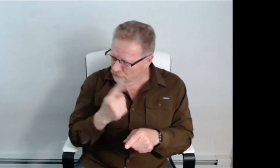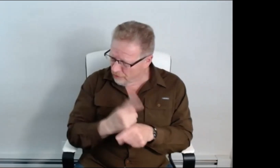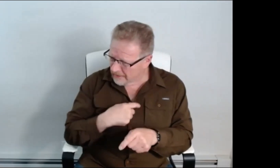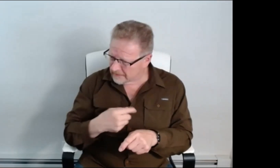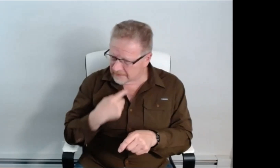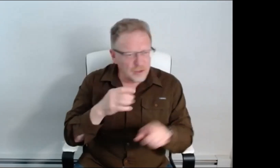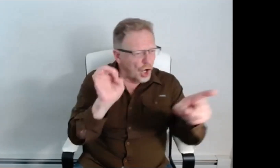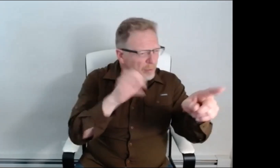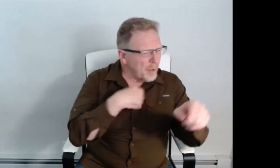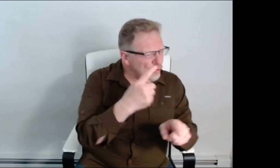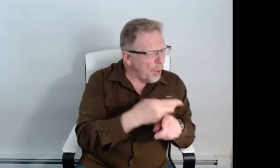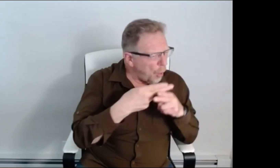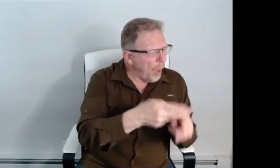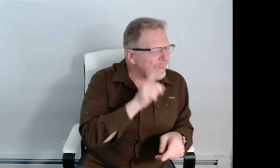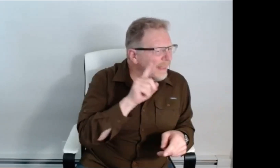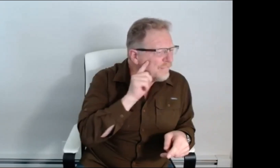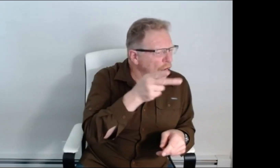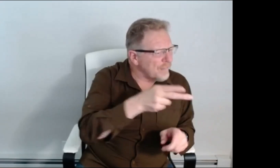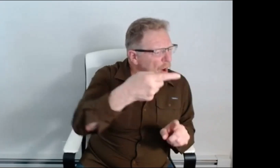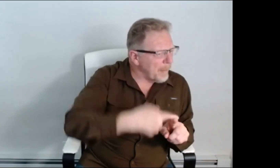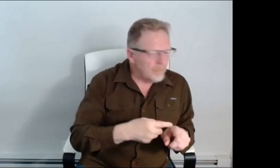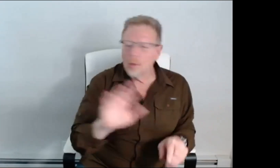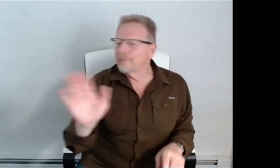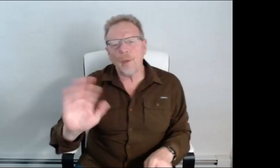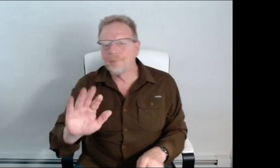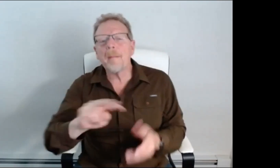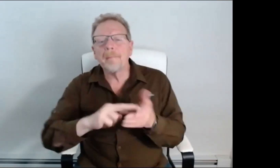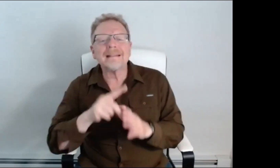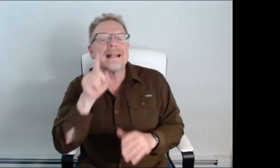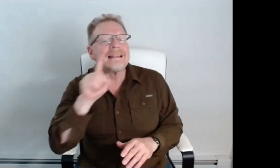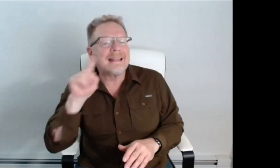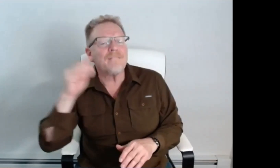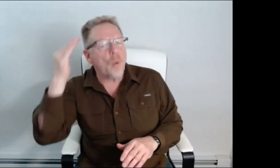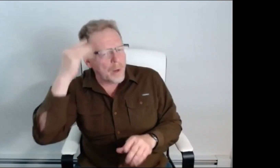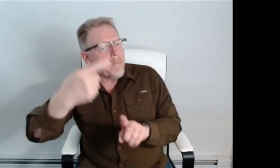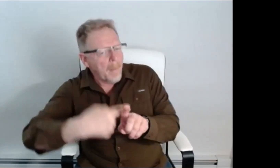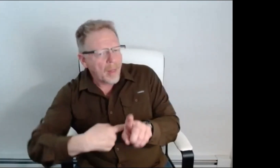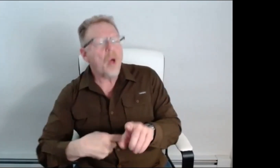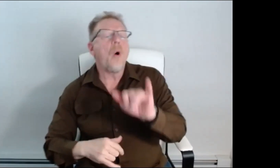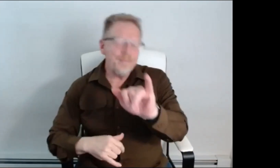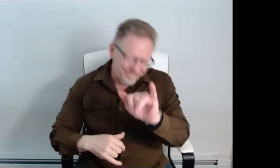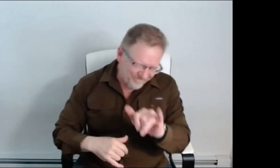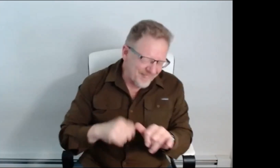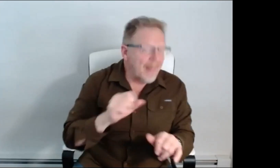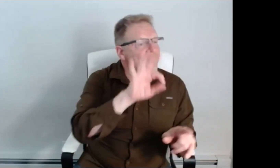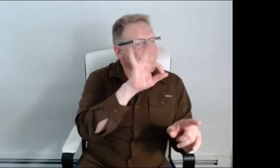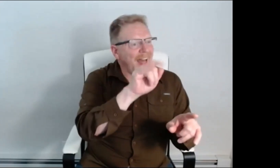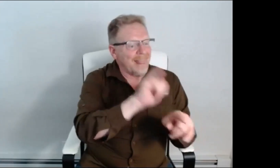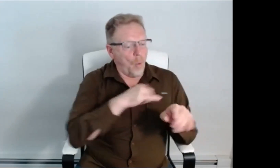Ernest? Deaf Awareness Month. Deaf Awareness Month. So I think the fact that we're having that and it's being